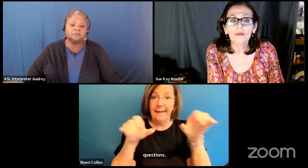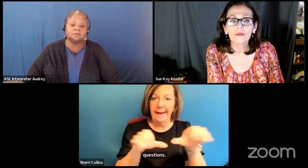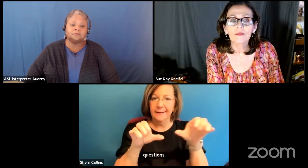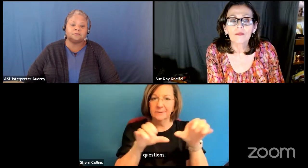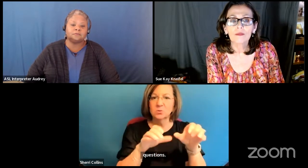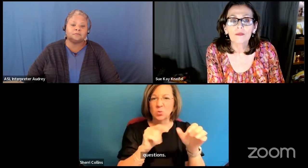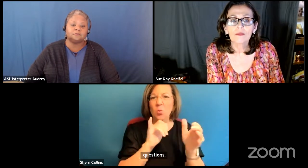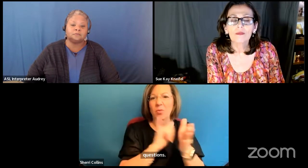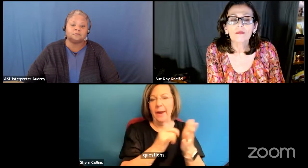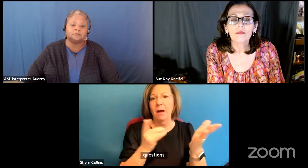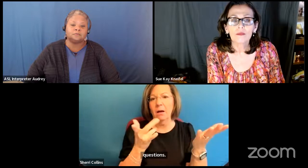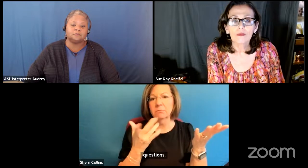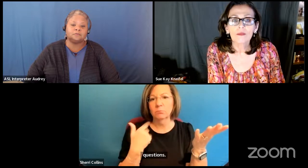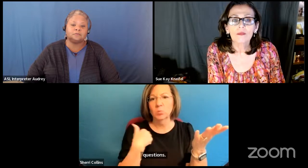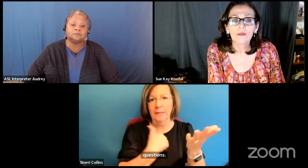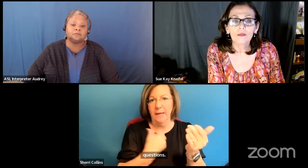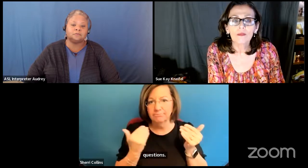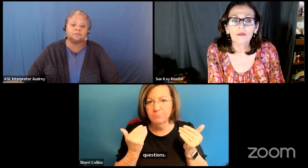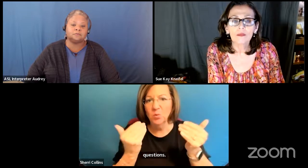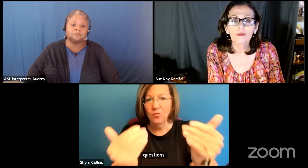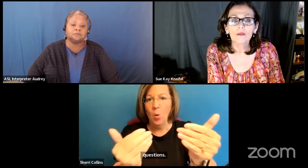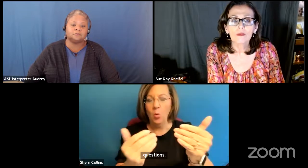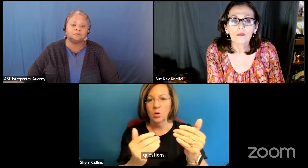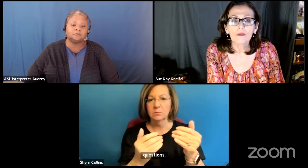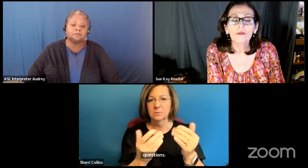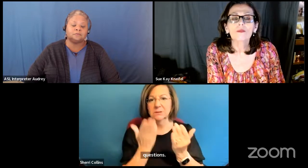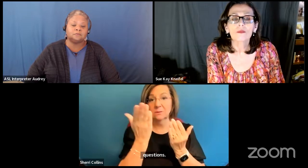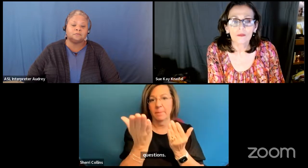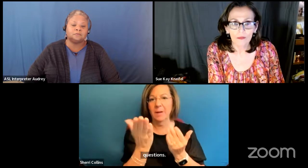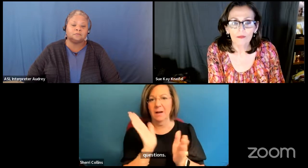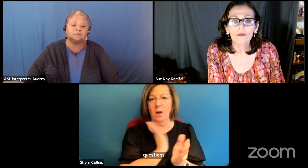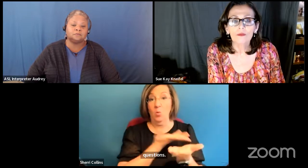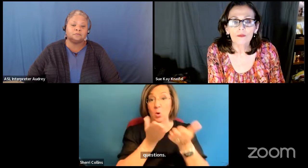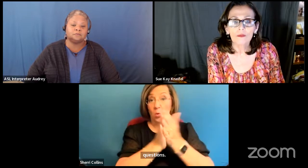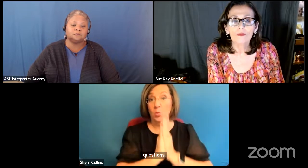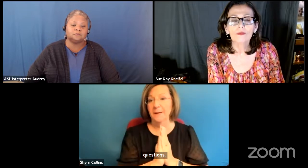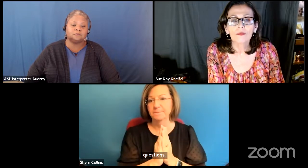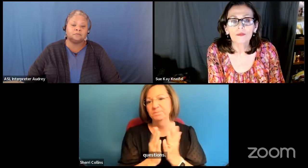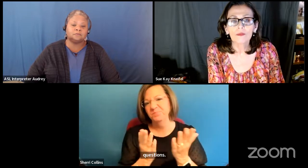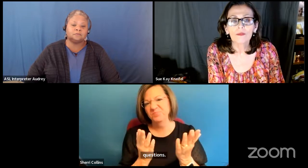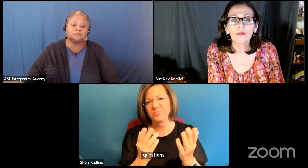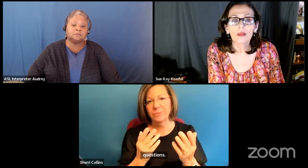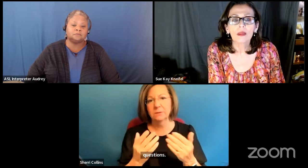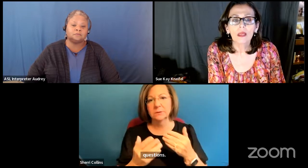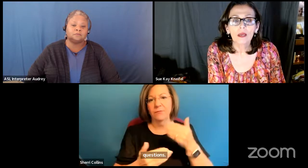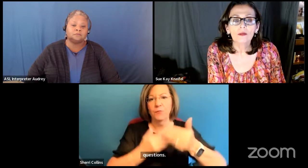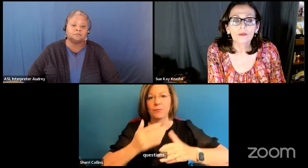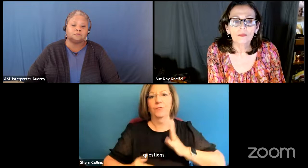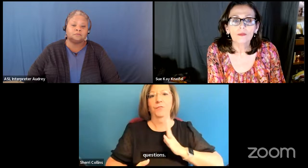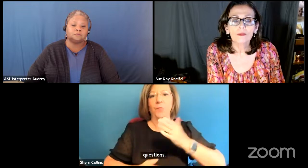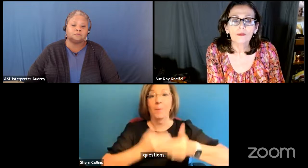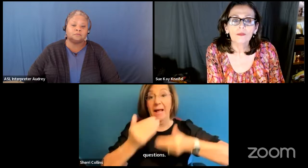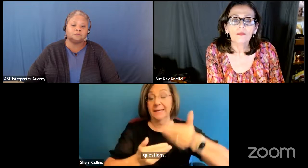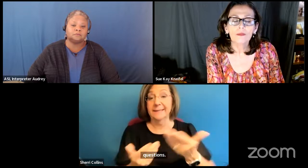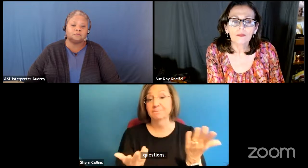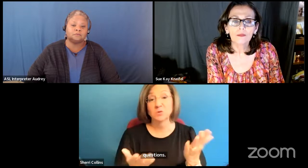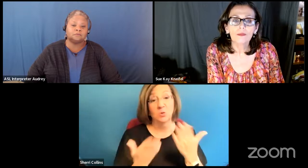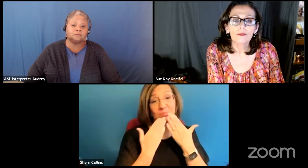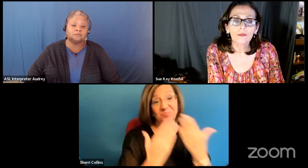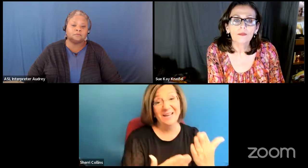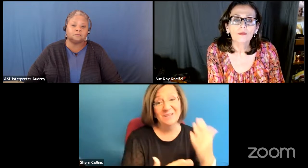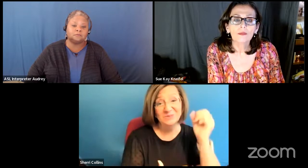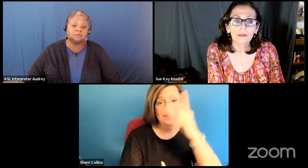this point for the board to take action on this item so that we can move forward and submit our